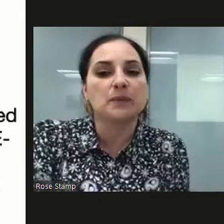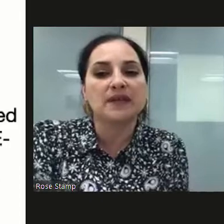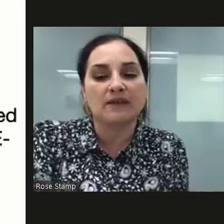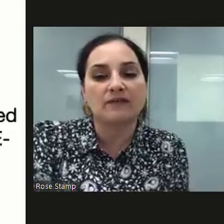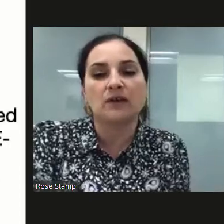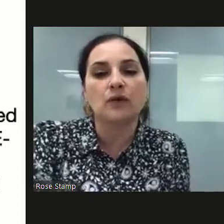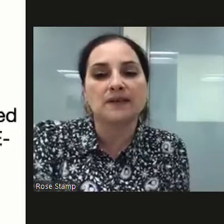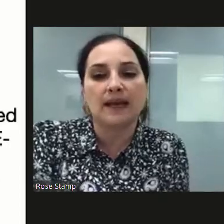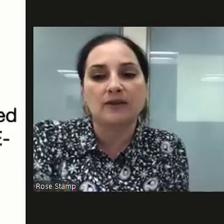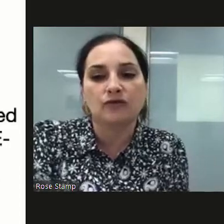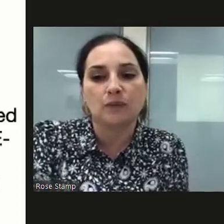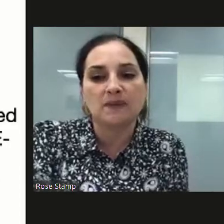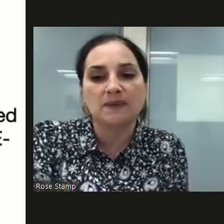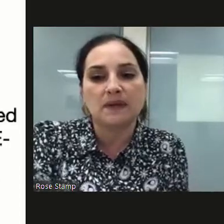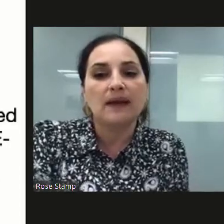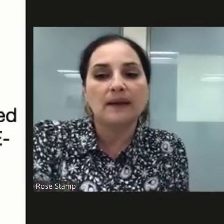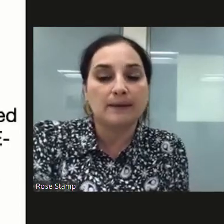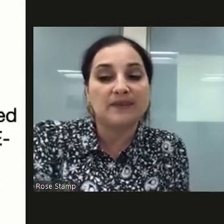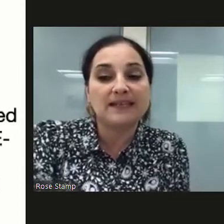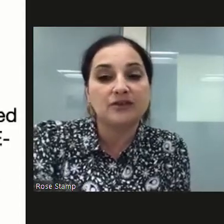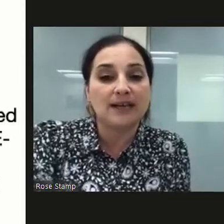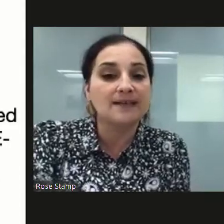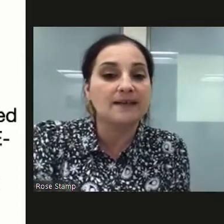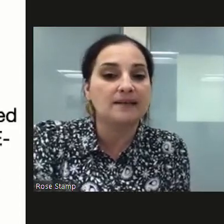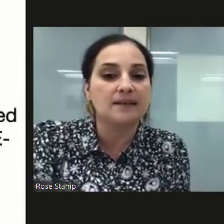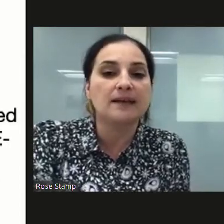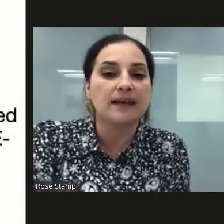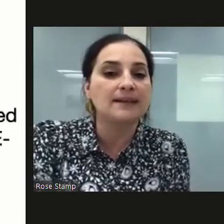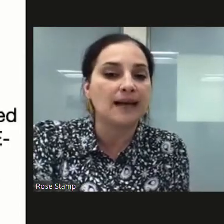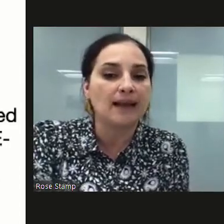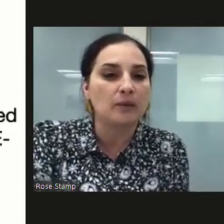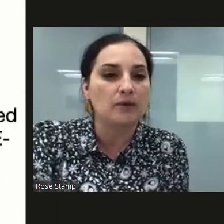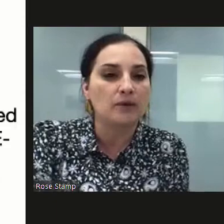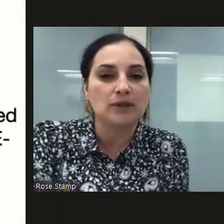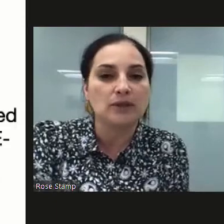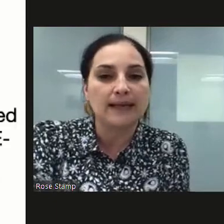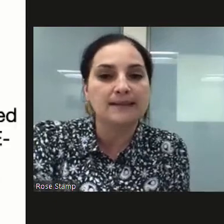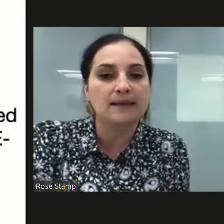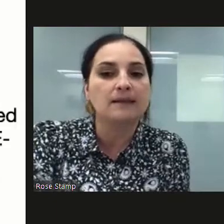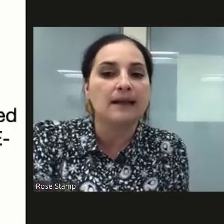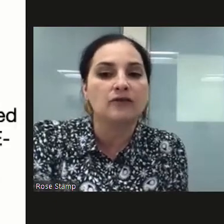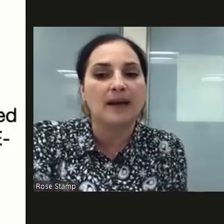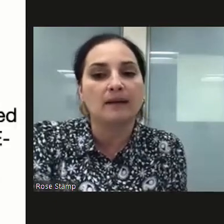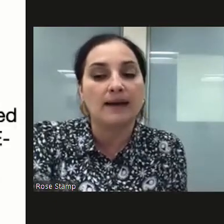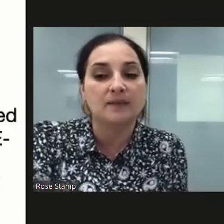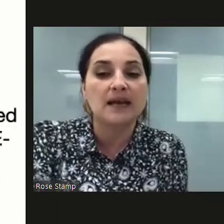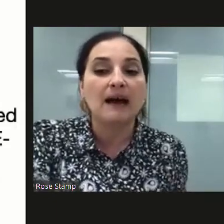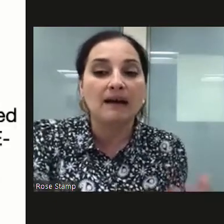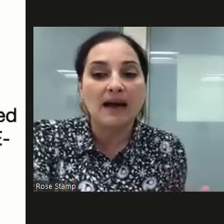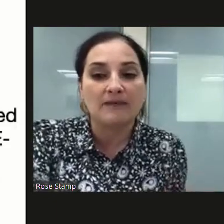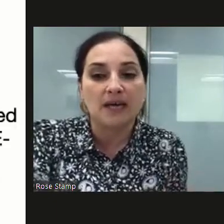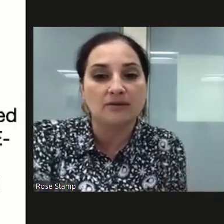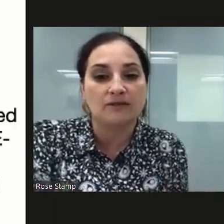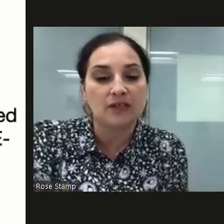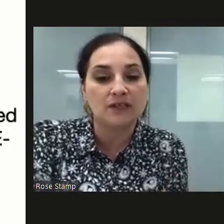is preserved across the age groups. This suggests that in a young sign language, lexical and grammatical items are